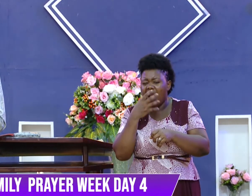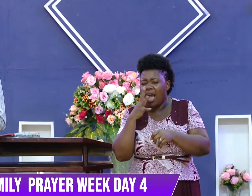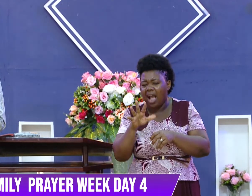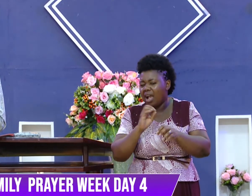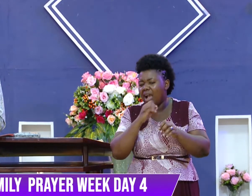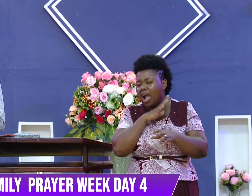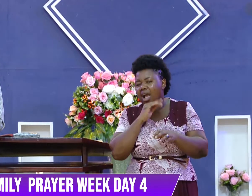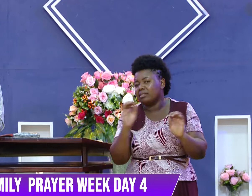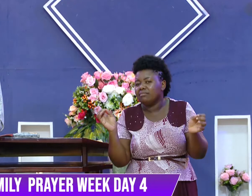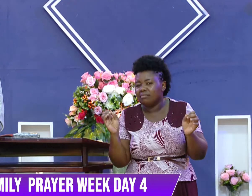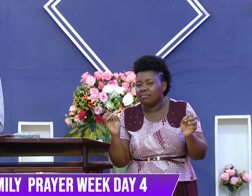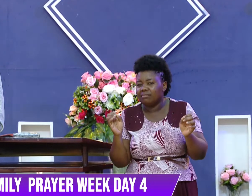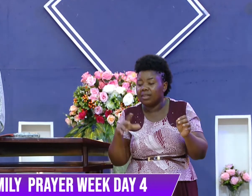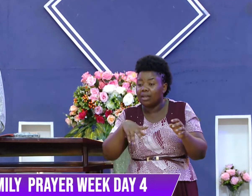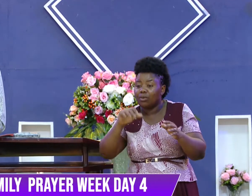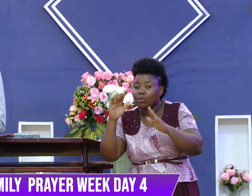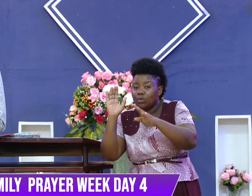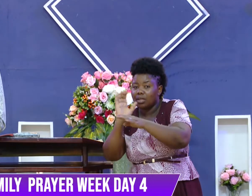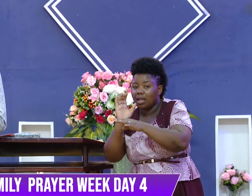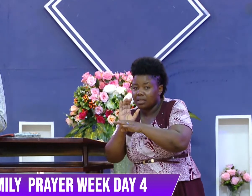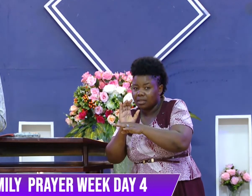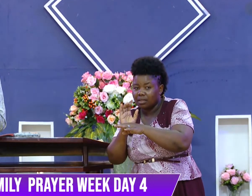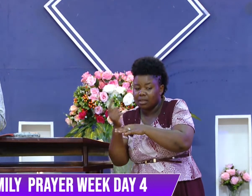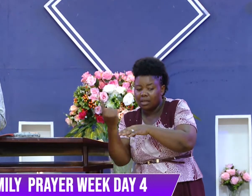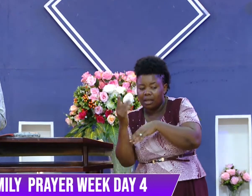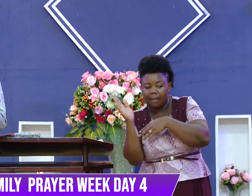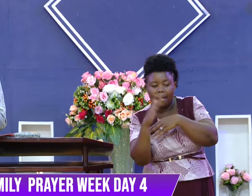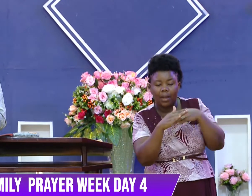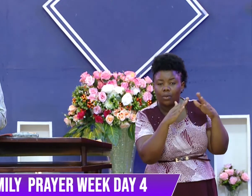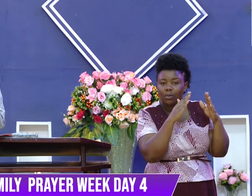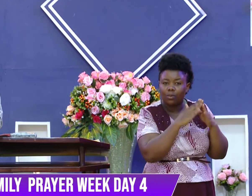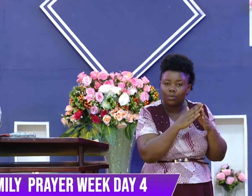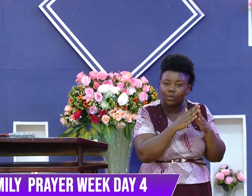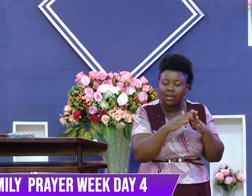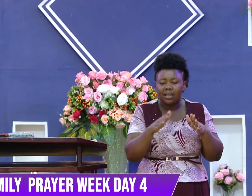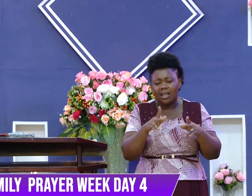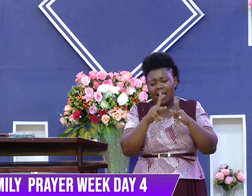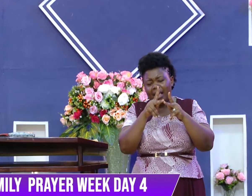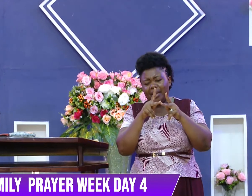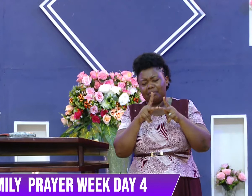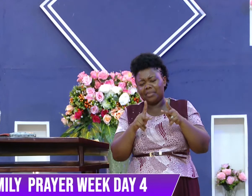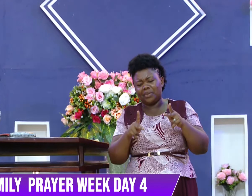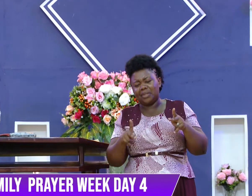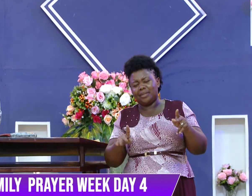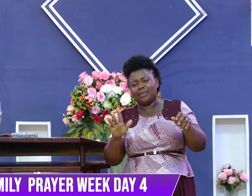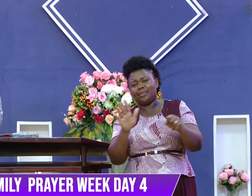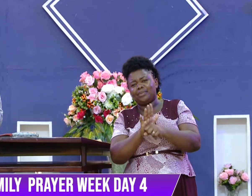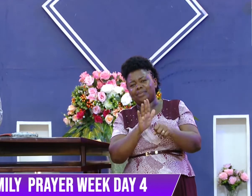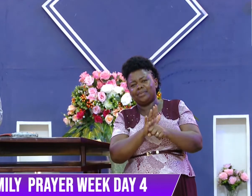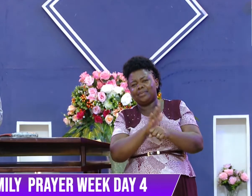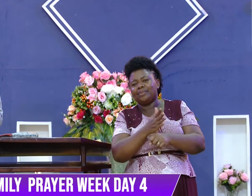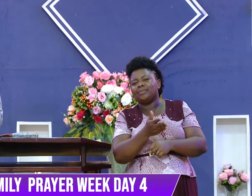could not quarrel. I go to church. I come back. The peace in